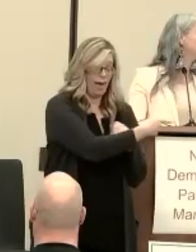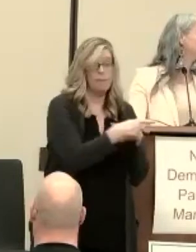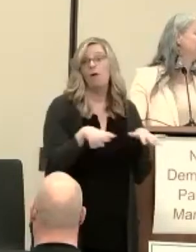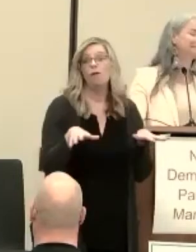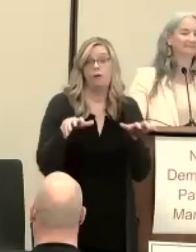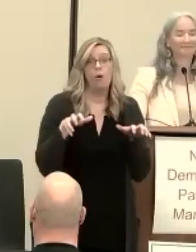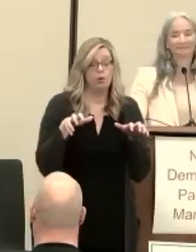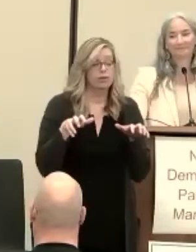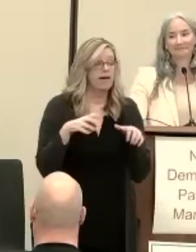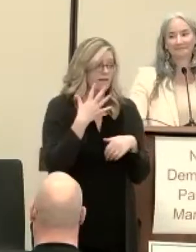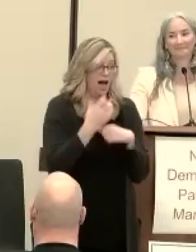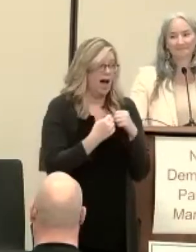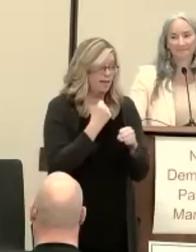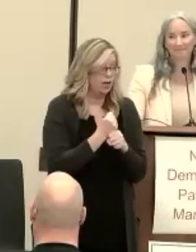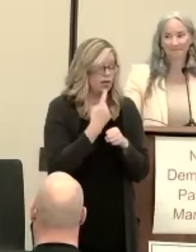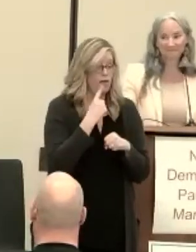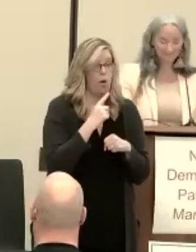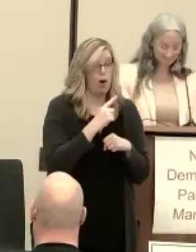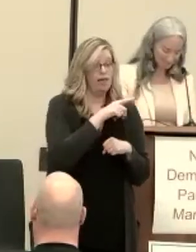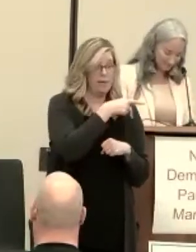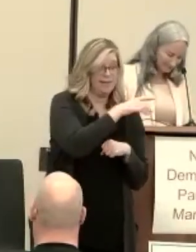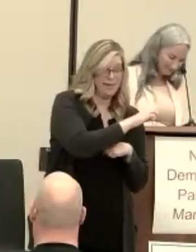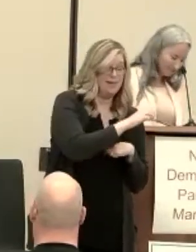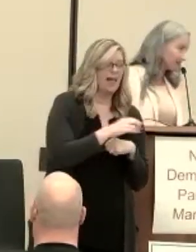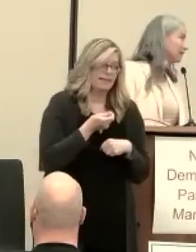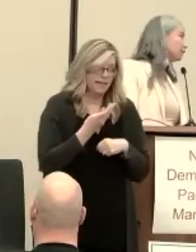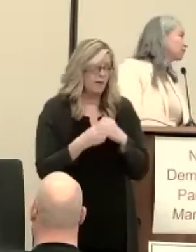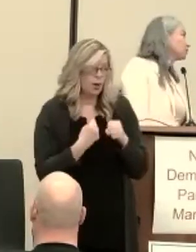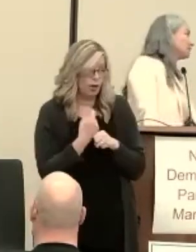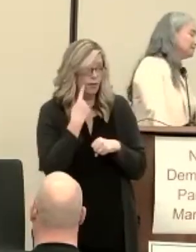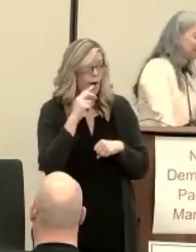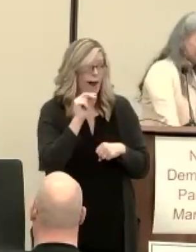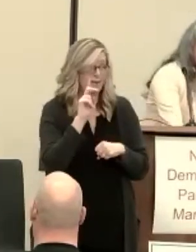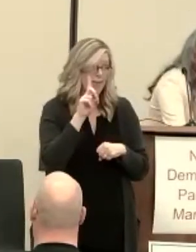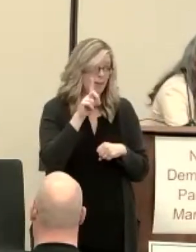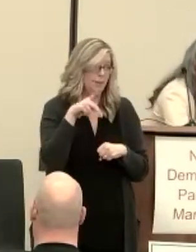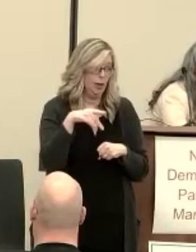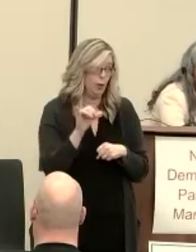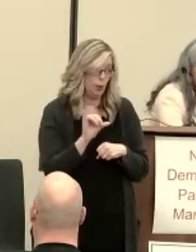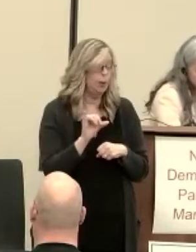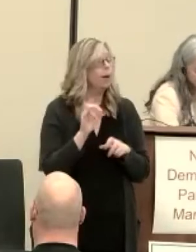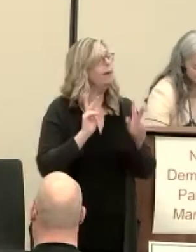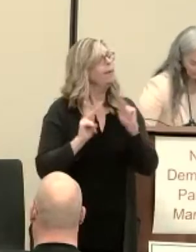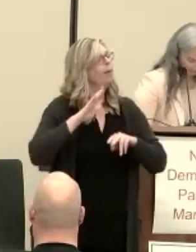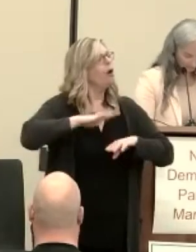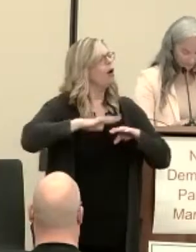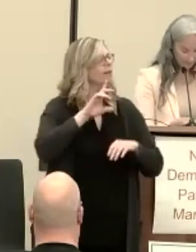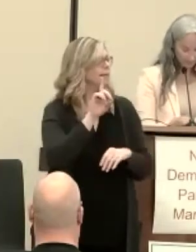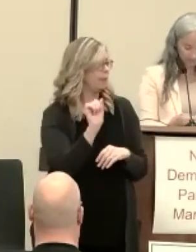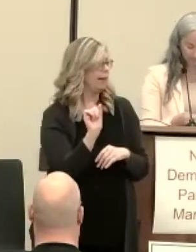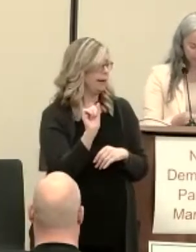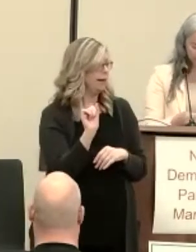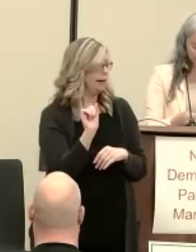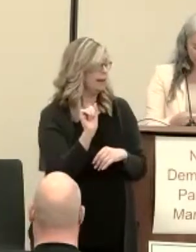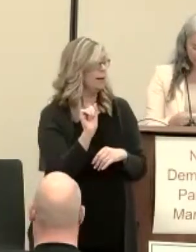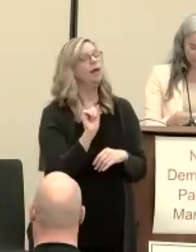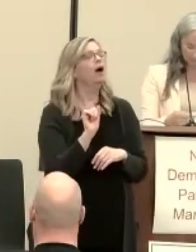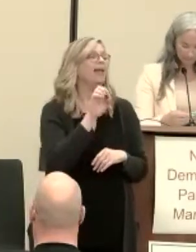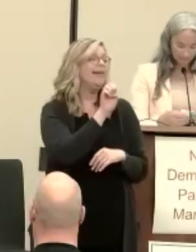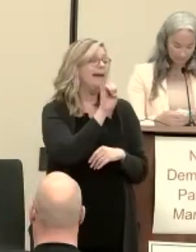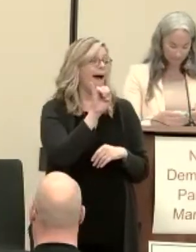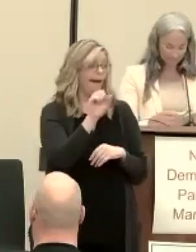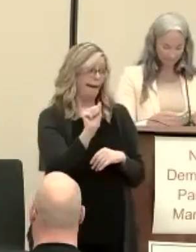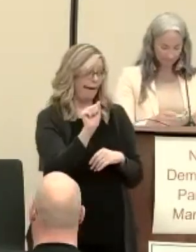the PCs and several years under the NDP as well before that. But the other is that people who are on disability on EIA